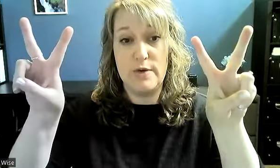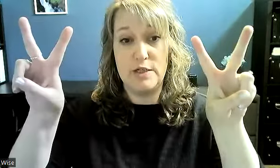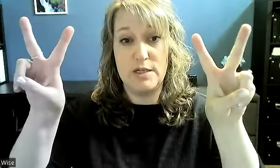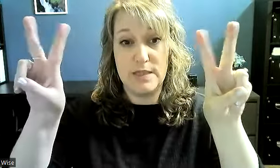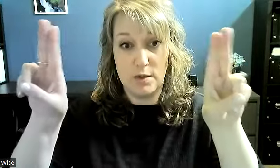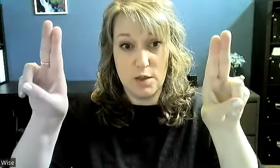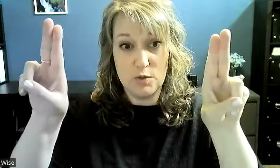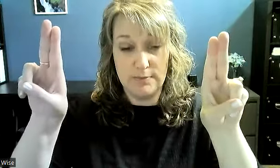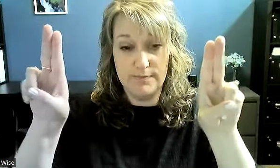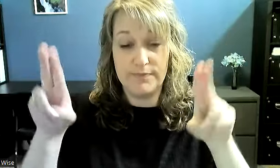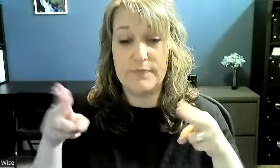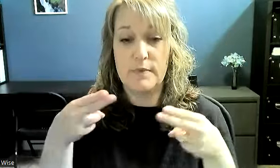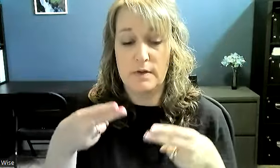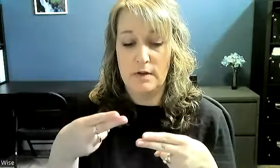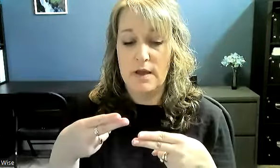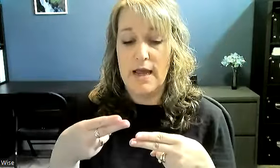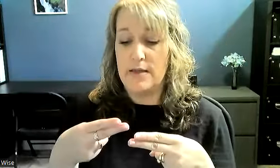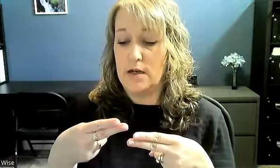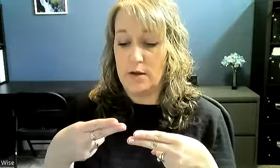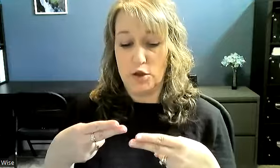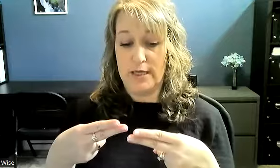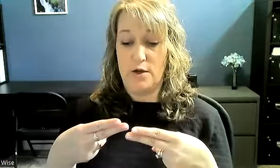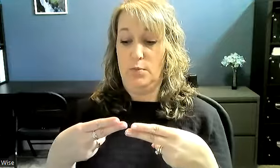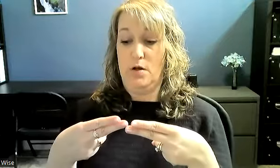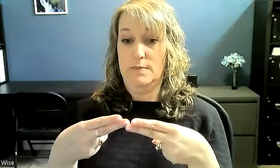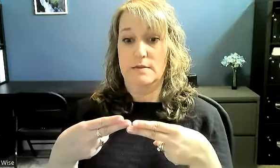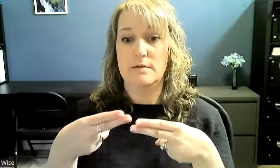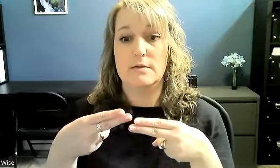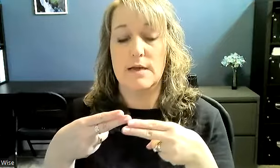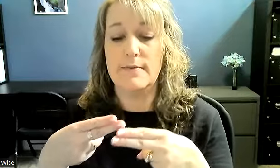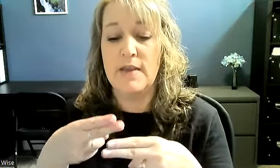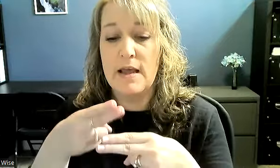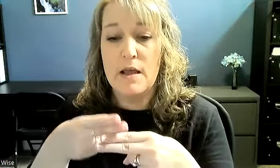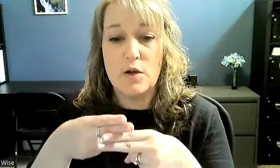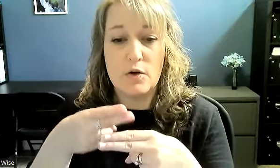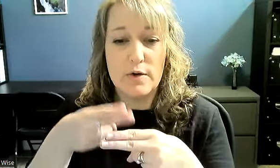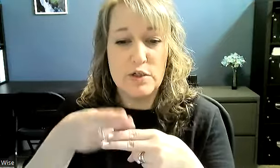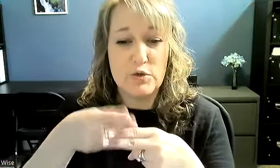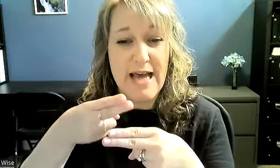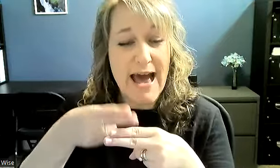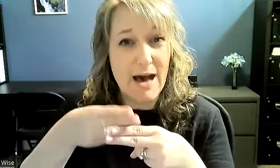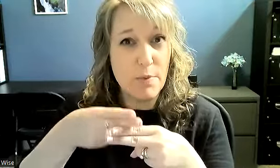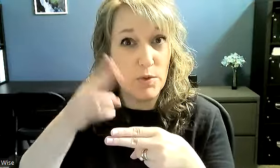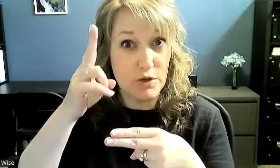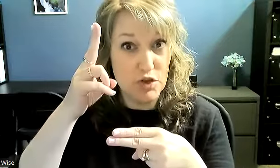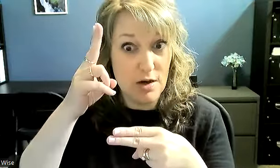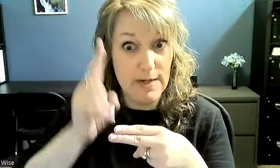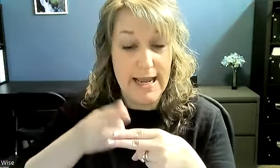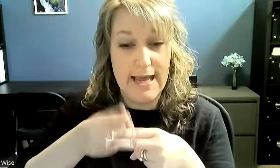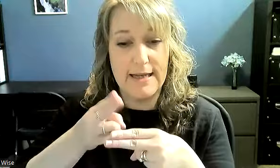hand shapes, then close them, and then look at your palms. Okay. You're going to tap with your dominant hand